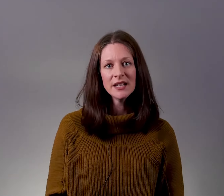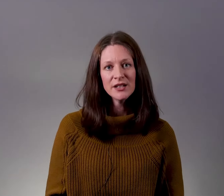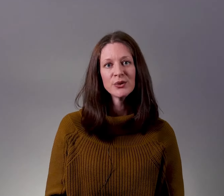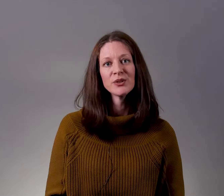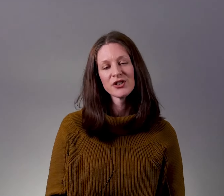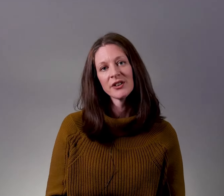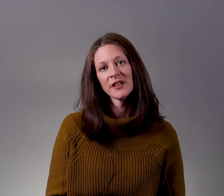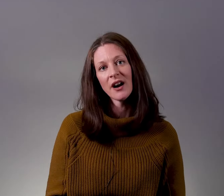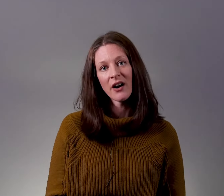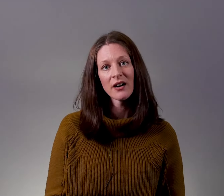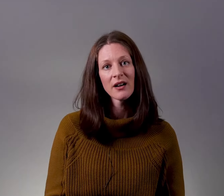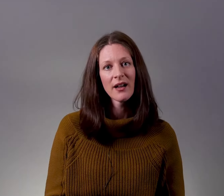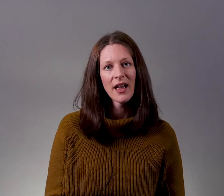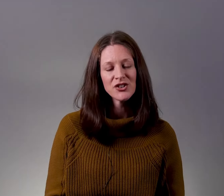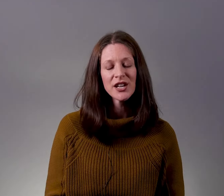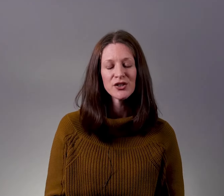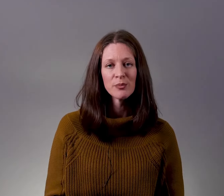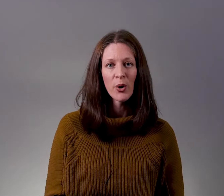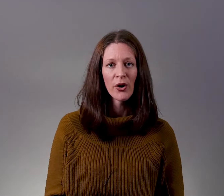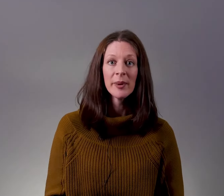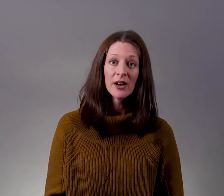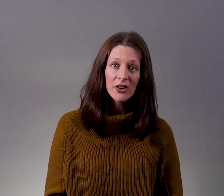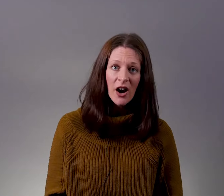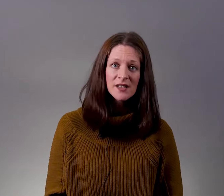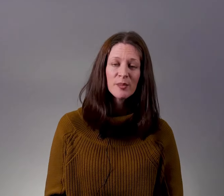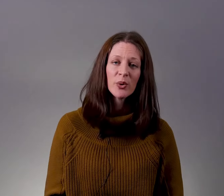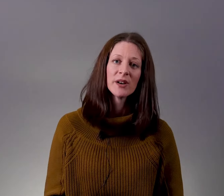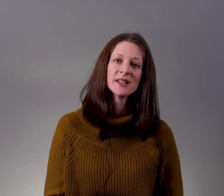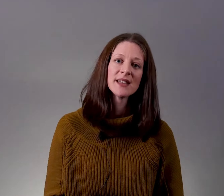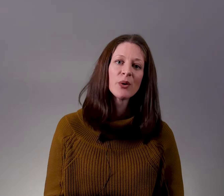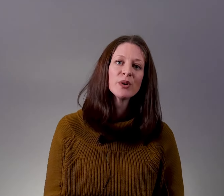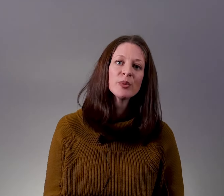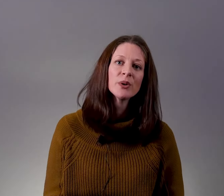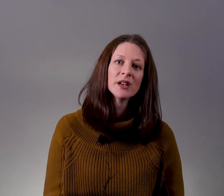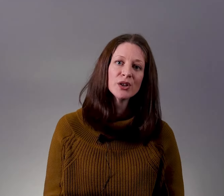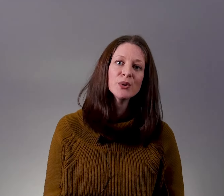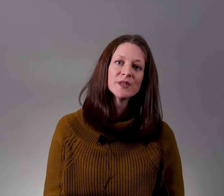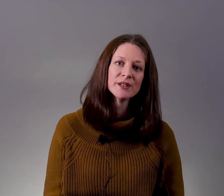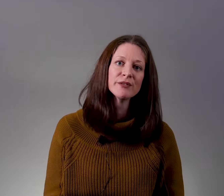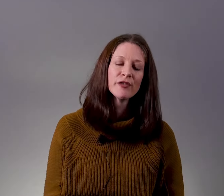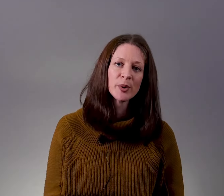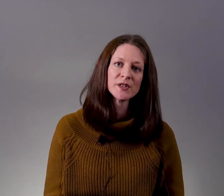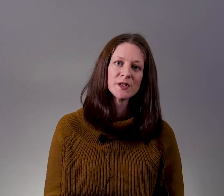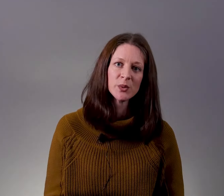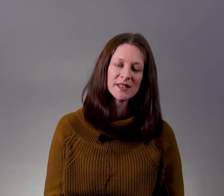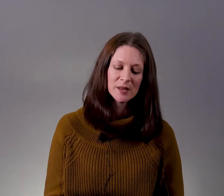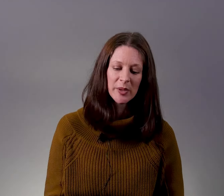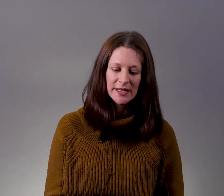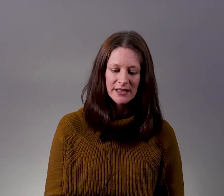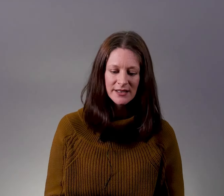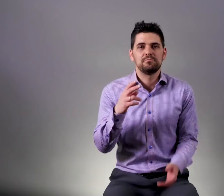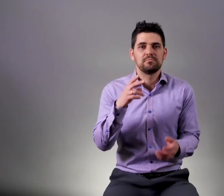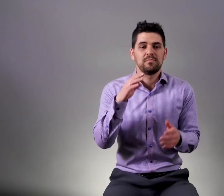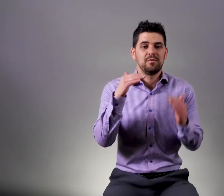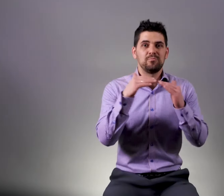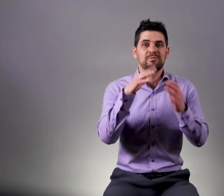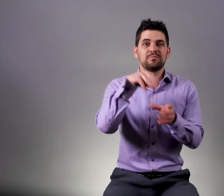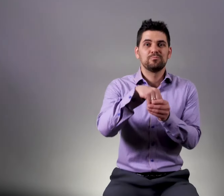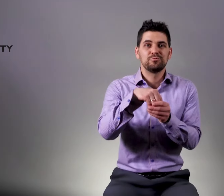need to ensure that our education programming across the board is equitable and inclusive of persons with disabilities. Equity and